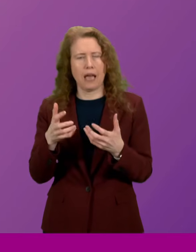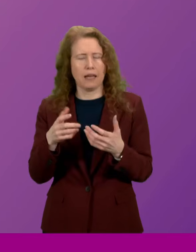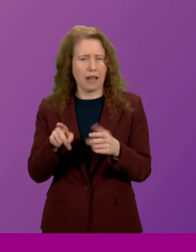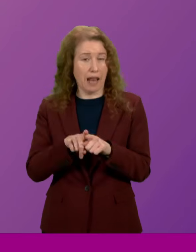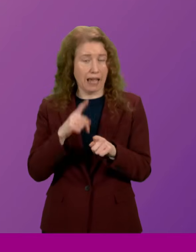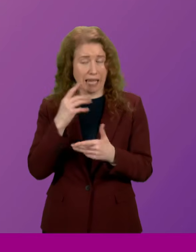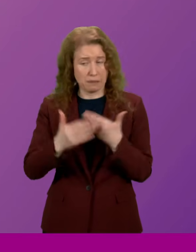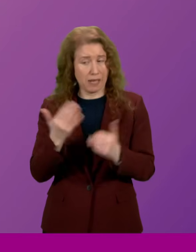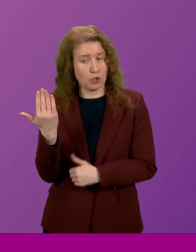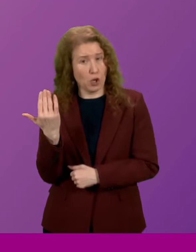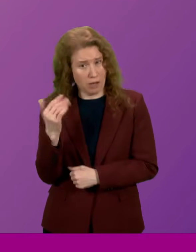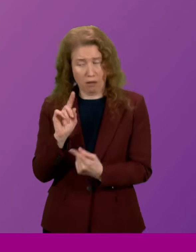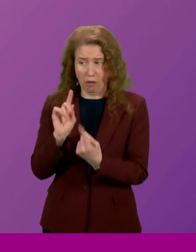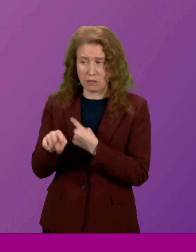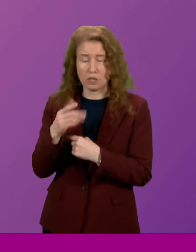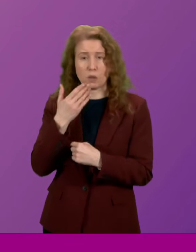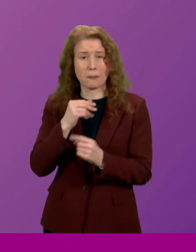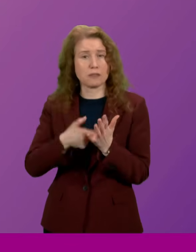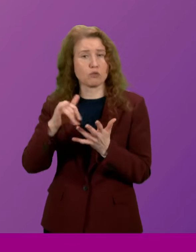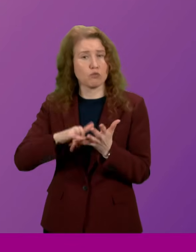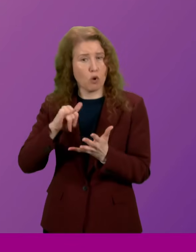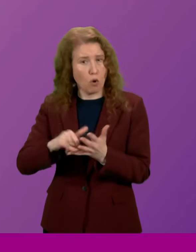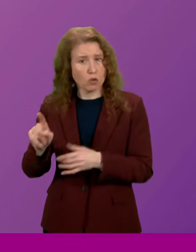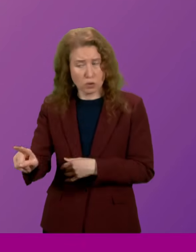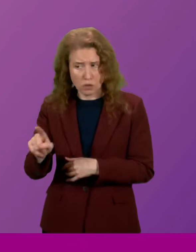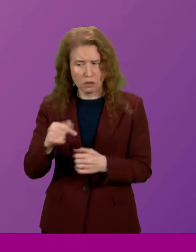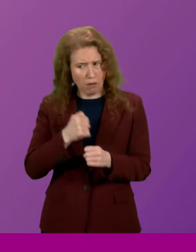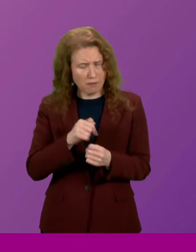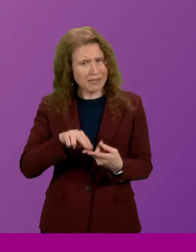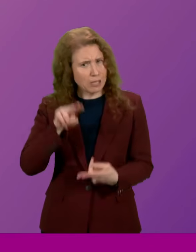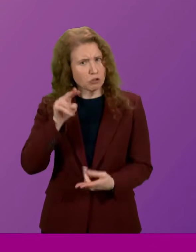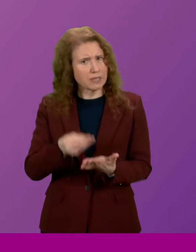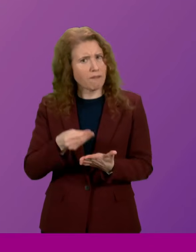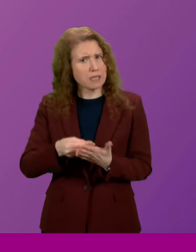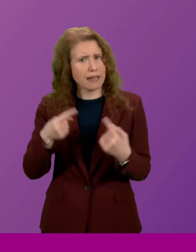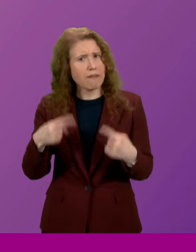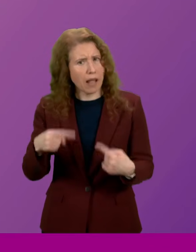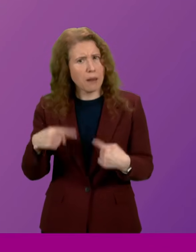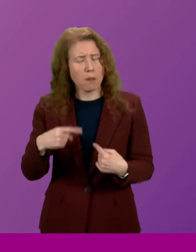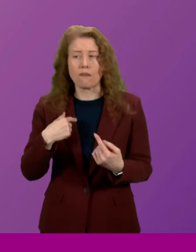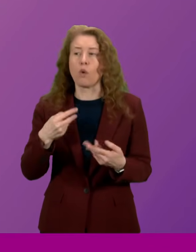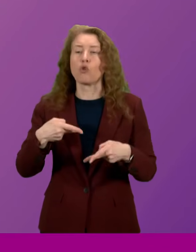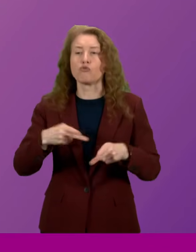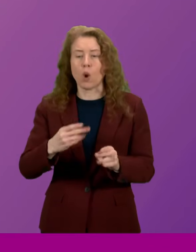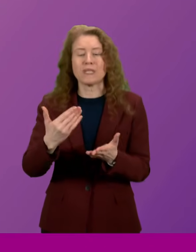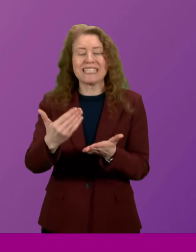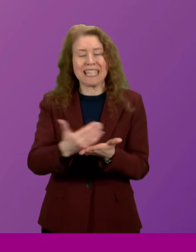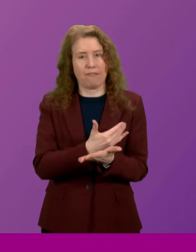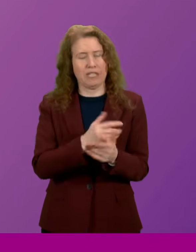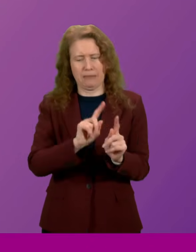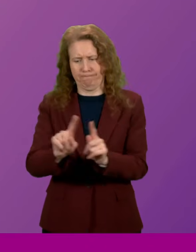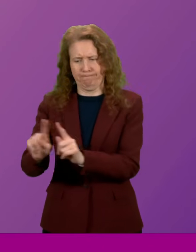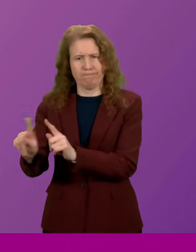I set out in my answer to Mr Ross, the Government has increased the funding available for road safety activity in Scotland